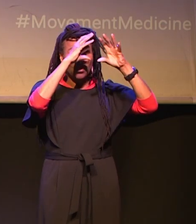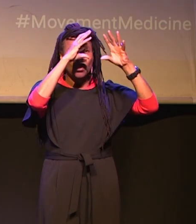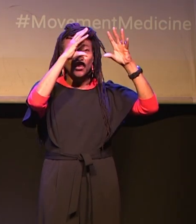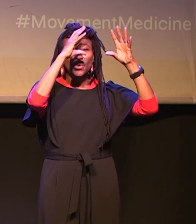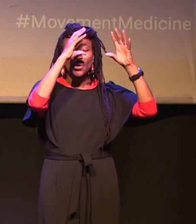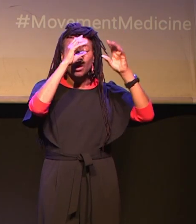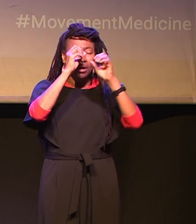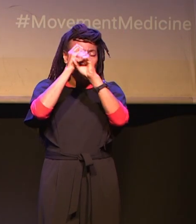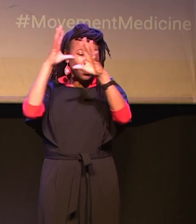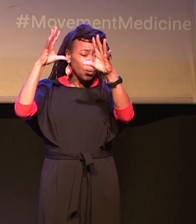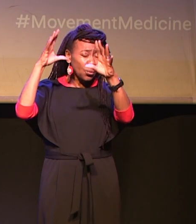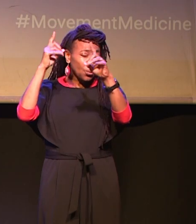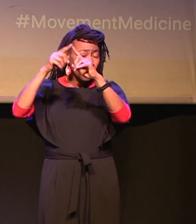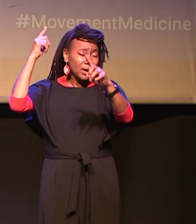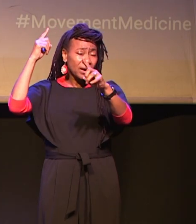Are they sharp? Are they soft?